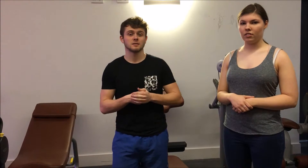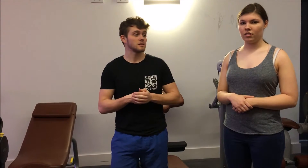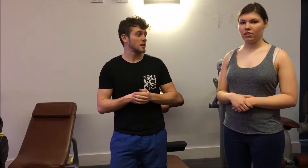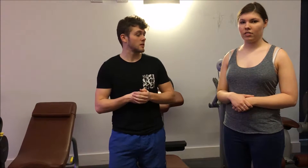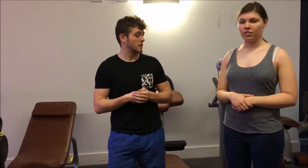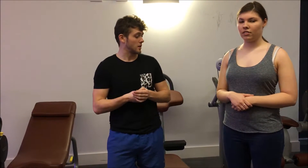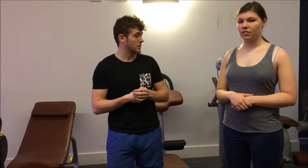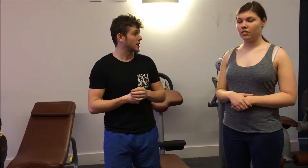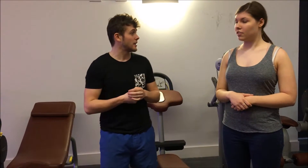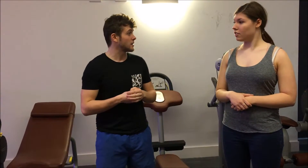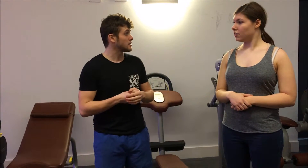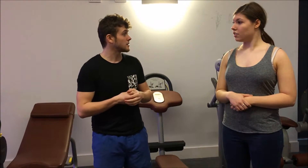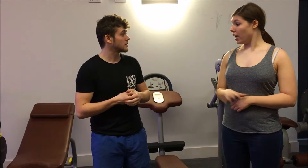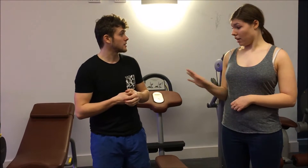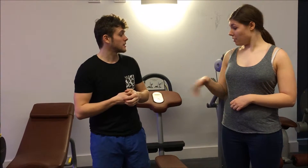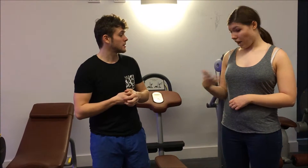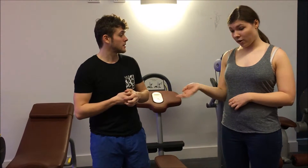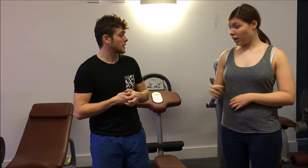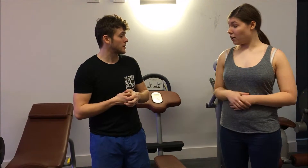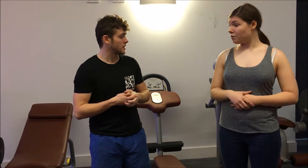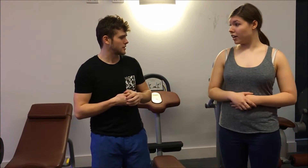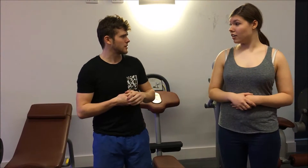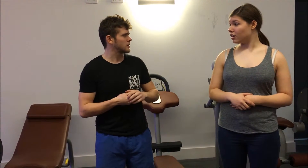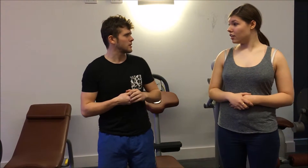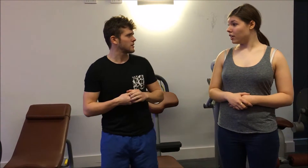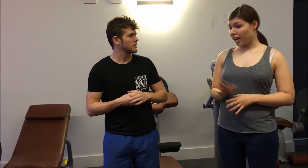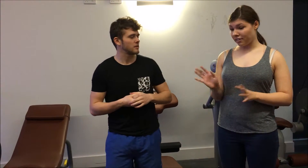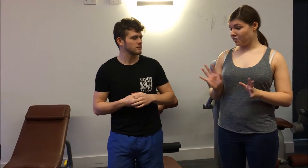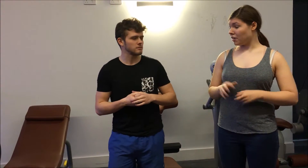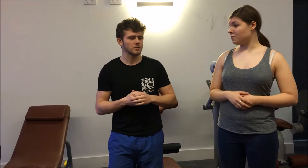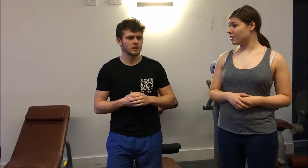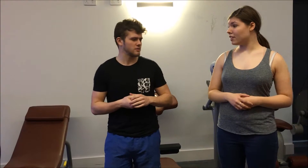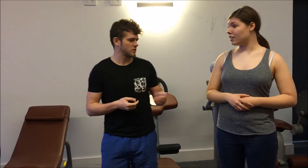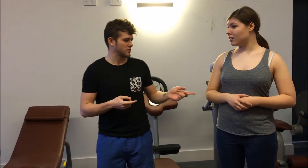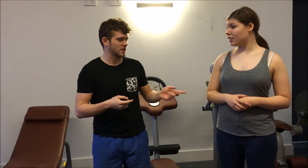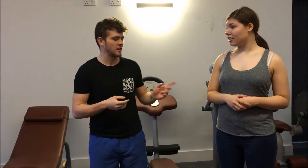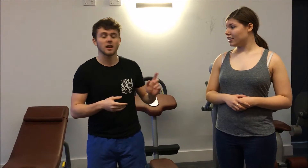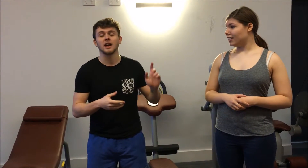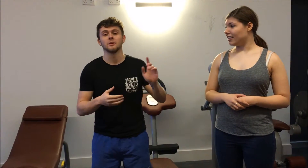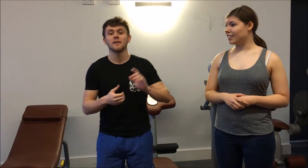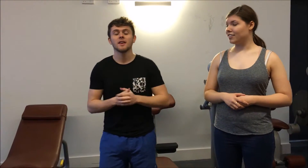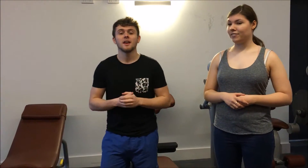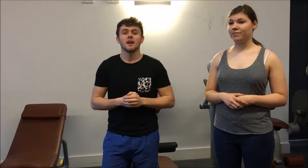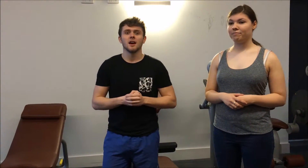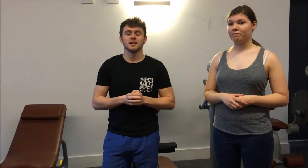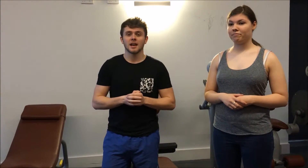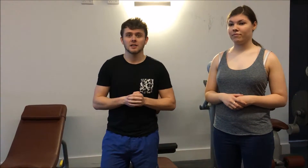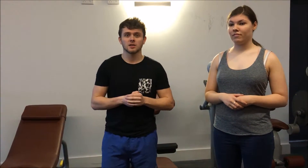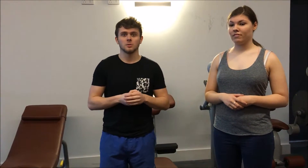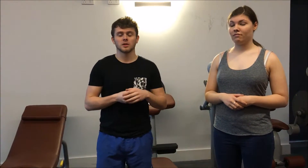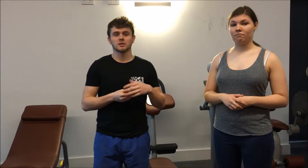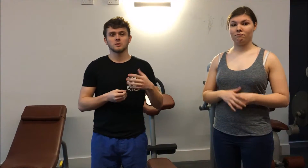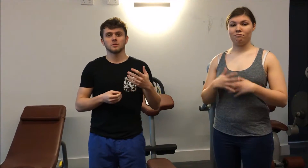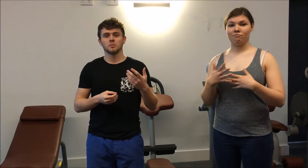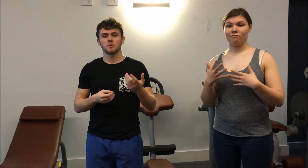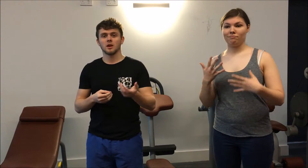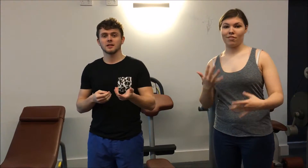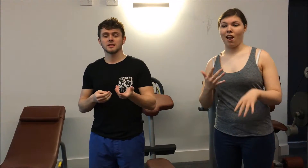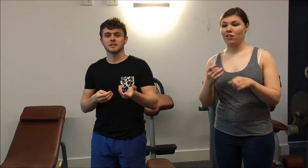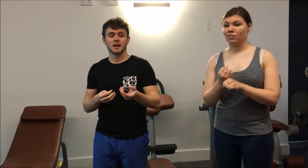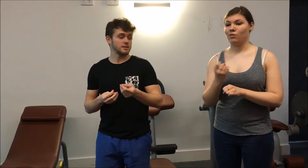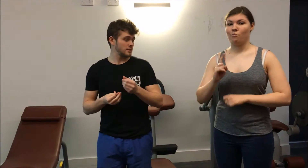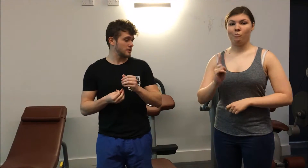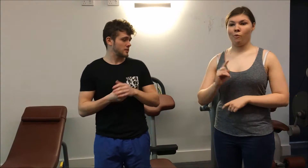exercises. Are you getting this? Yeah, carry on. Are you sure? Yeah, fine. Okay, you just got signed. Anyway, so we're going to do a couple